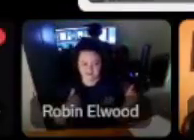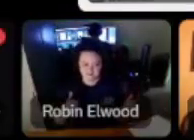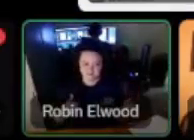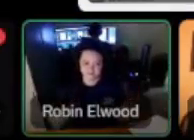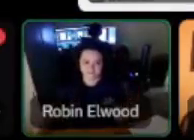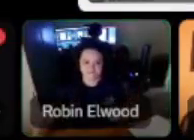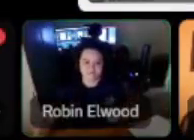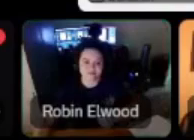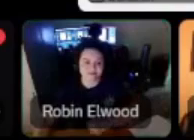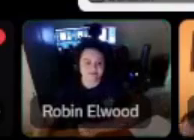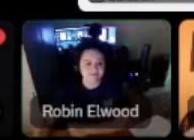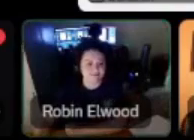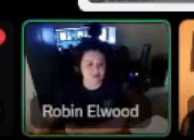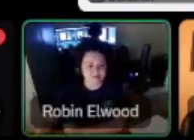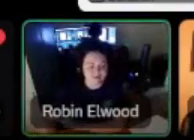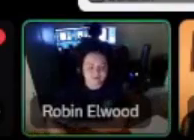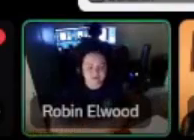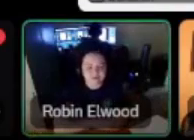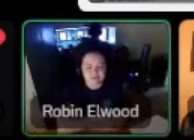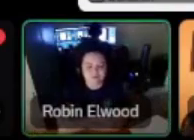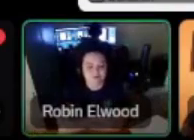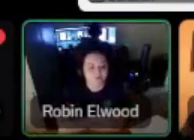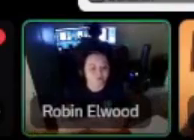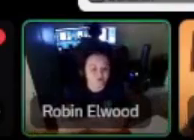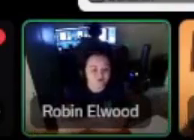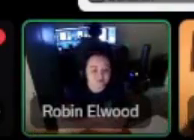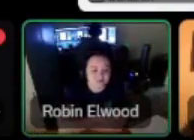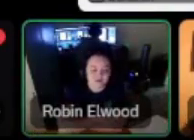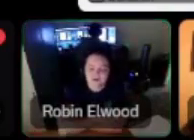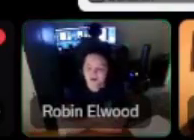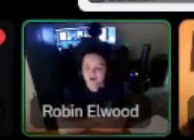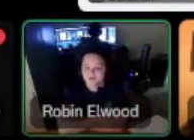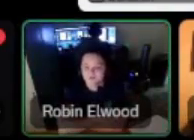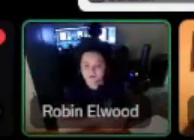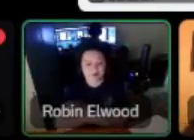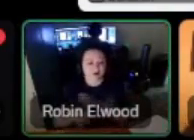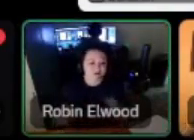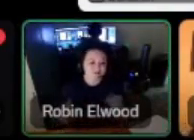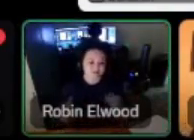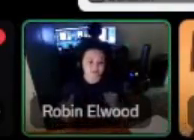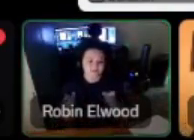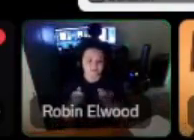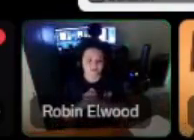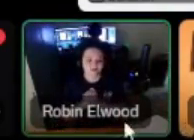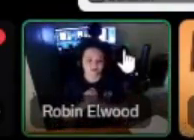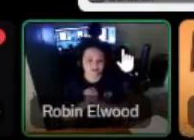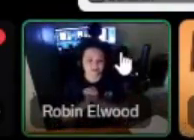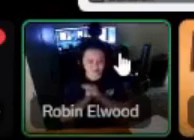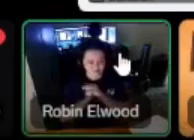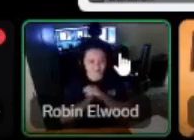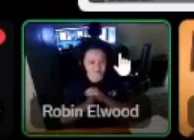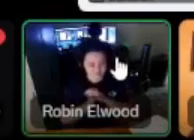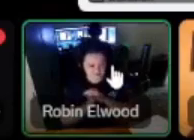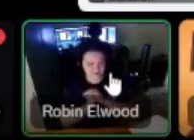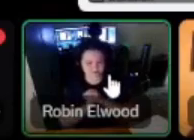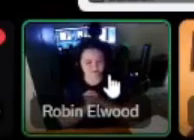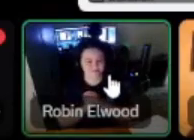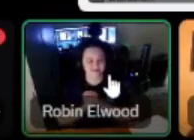Okay. So whenever we're signing two or more words, we pause. So I see a lot of my students in